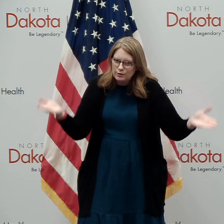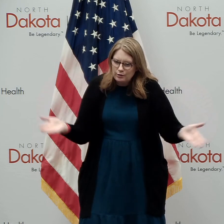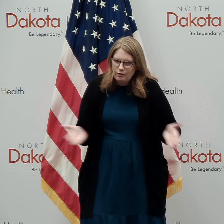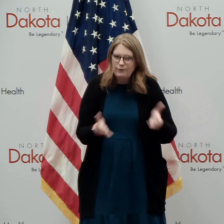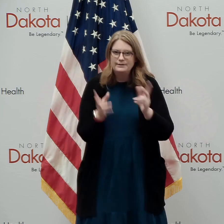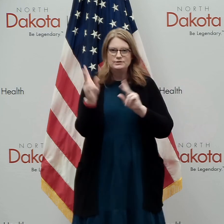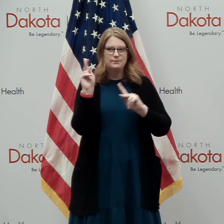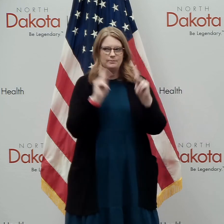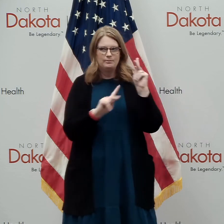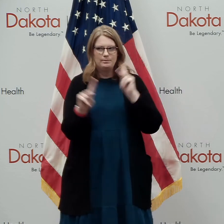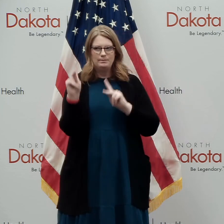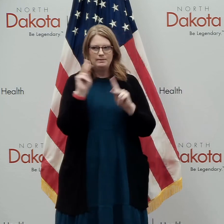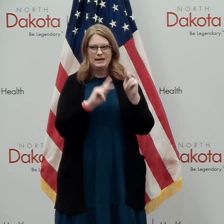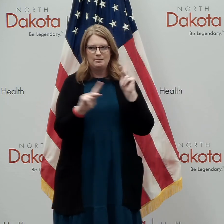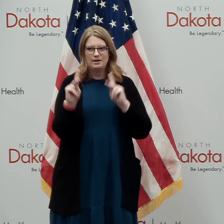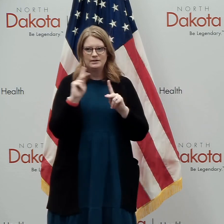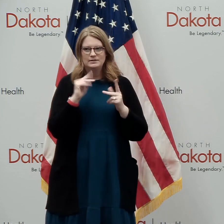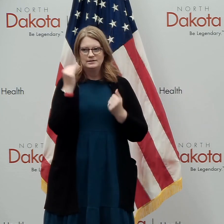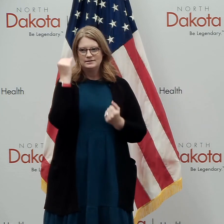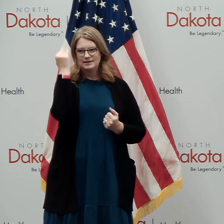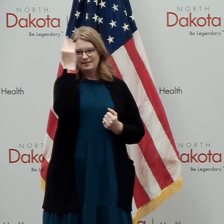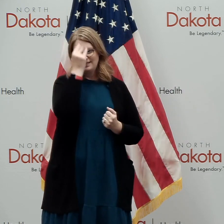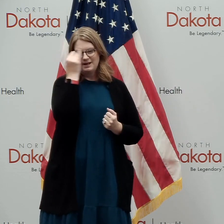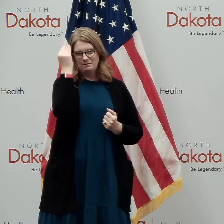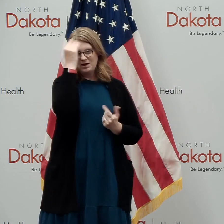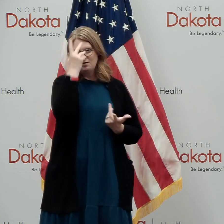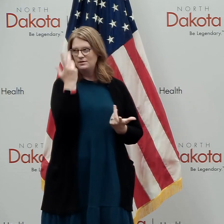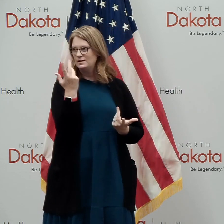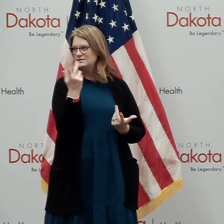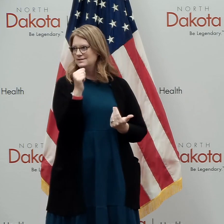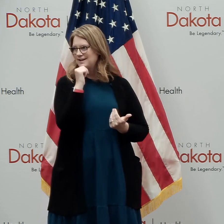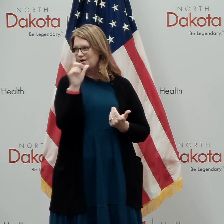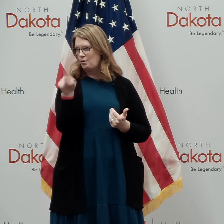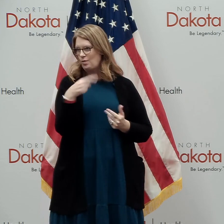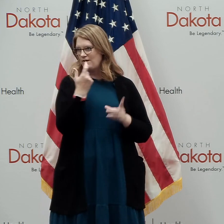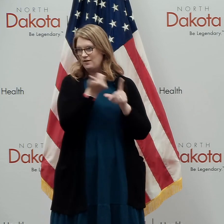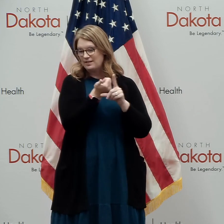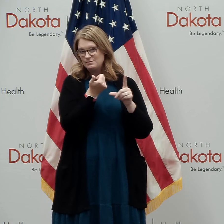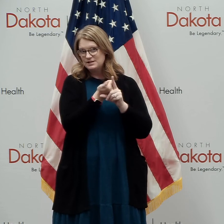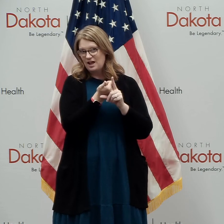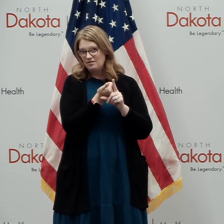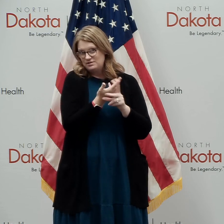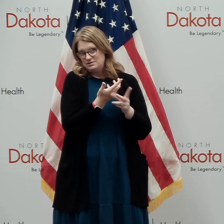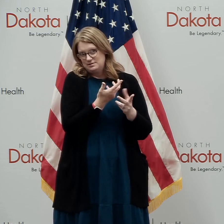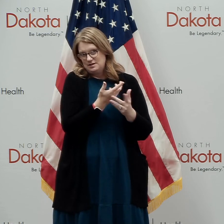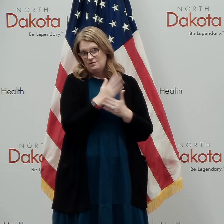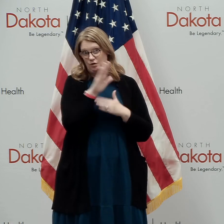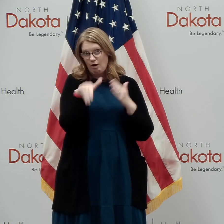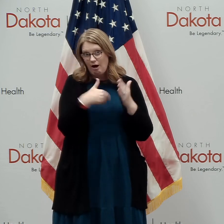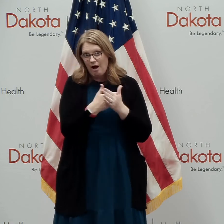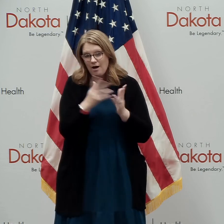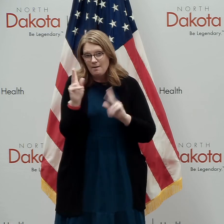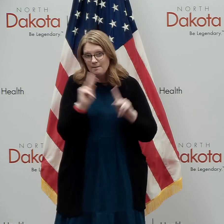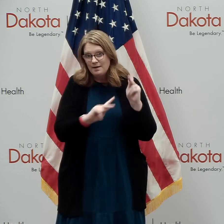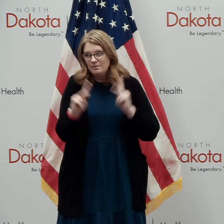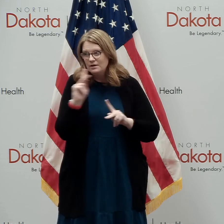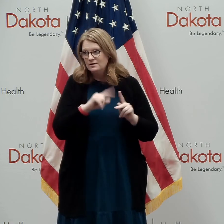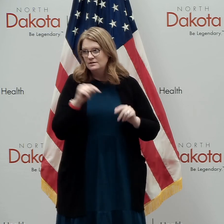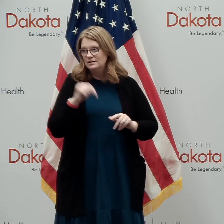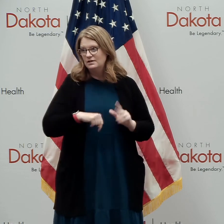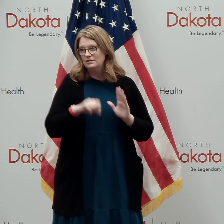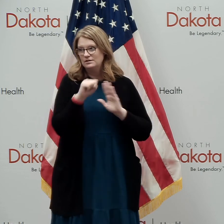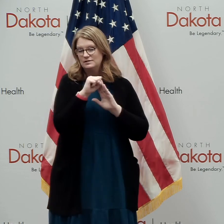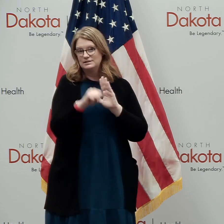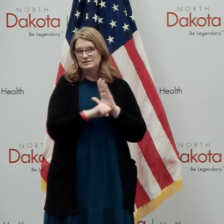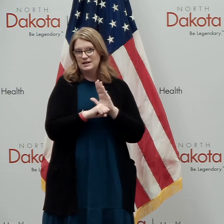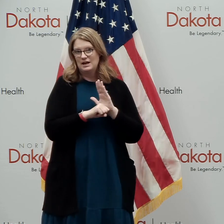people to think about this not only for themselves, but for those most vulnerable. And again, I know that in our state there's